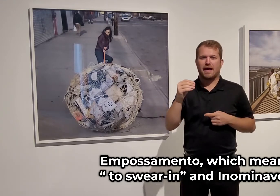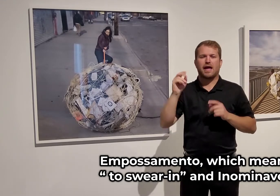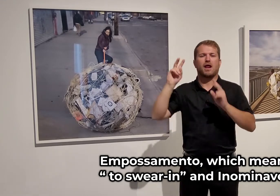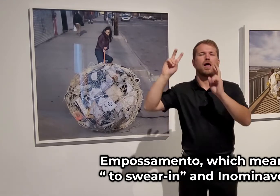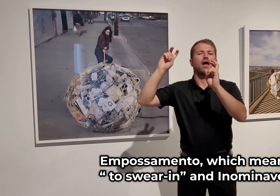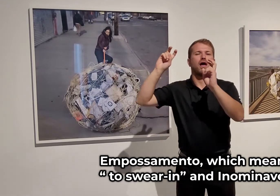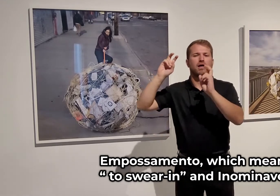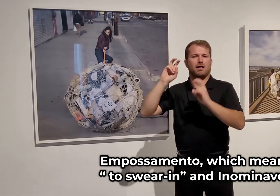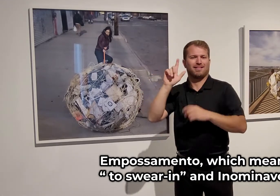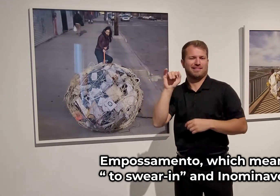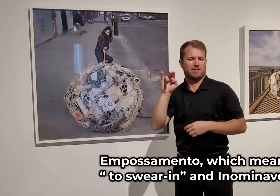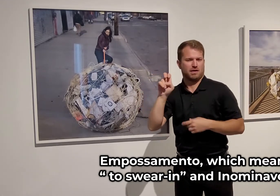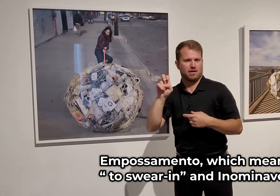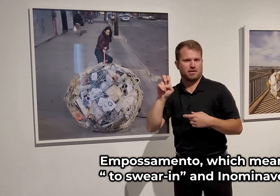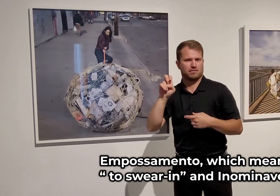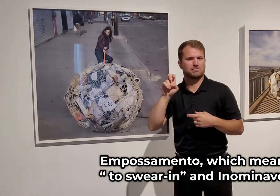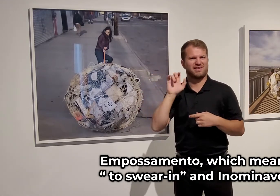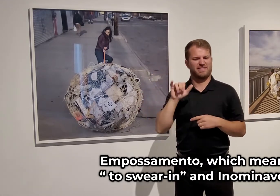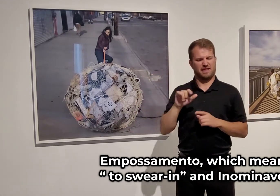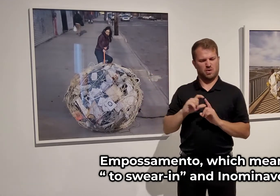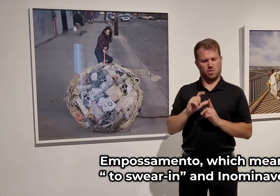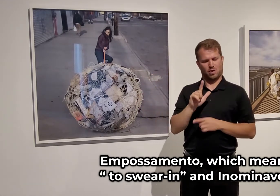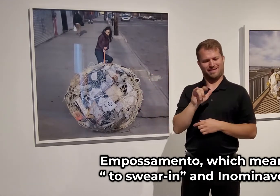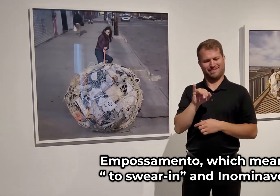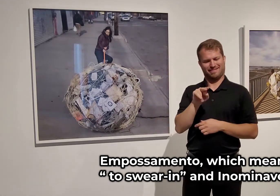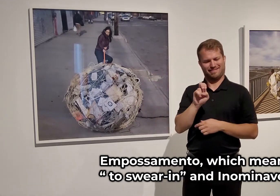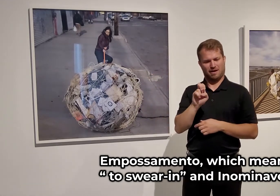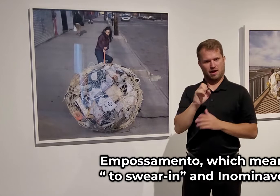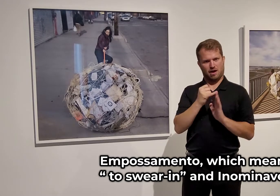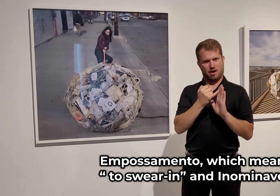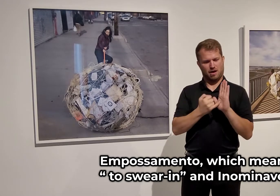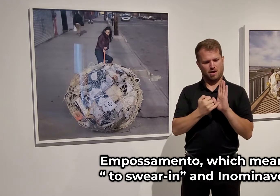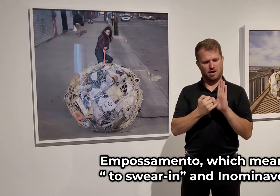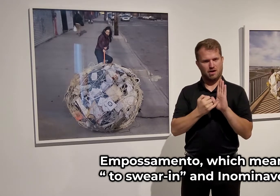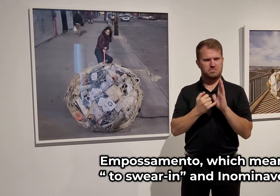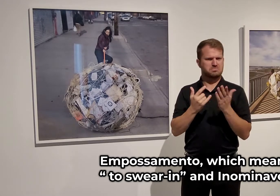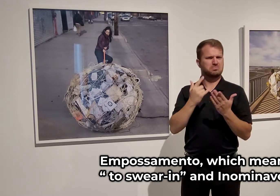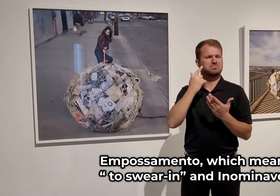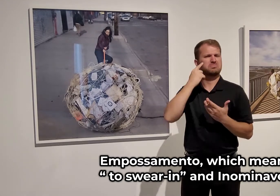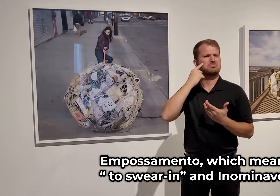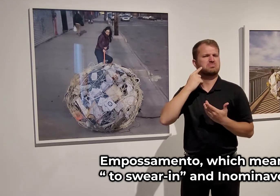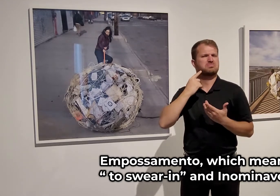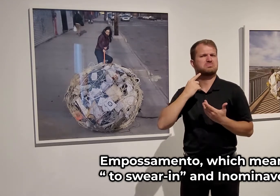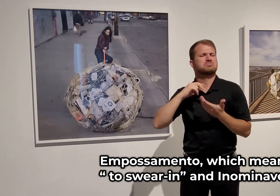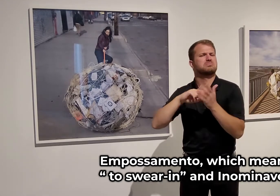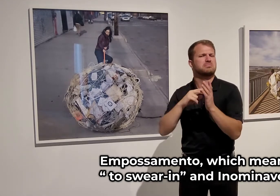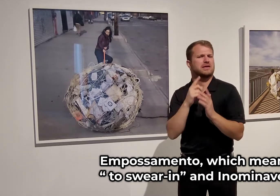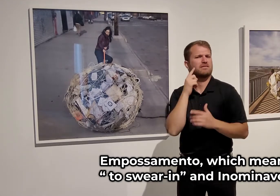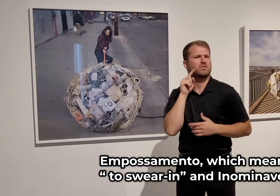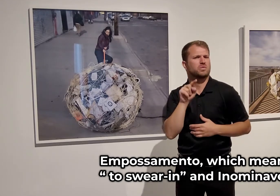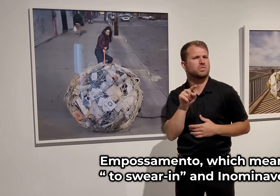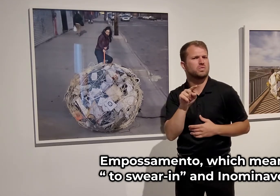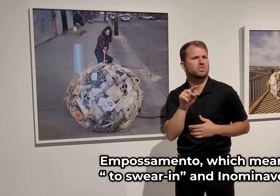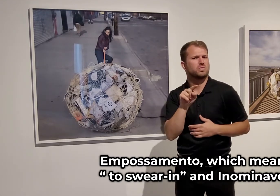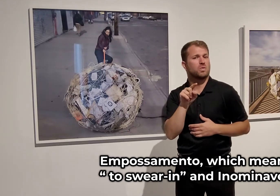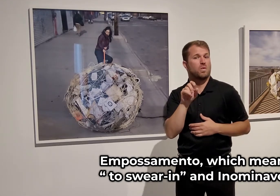word line, what comes to your mind? What are the various meanings of the phrase, on the line?